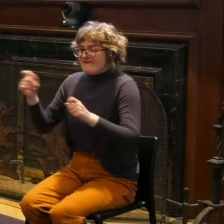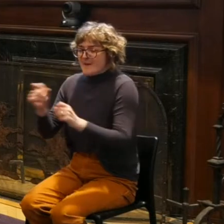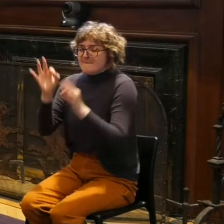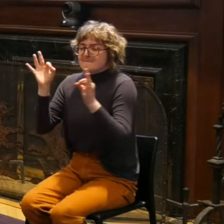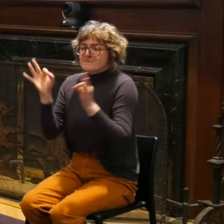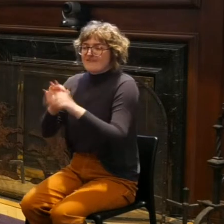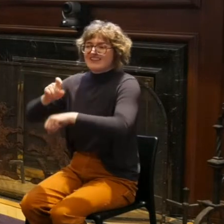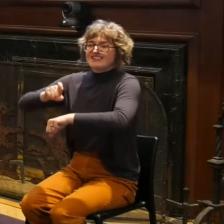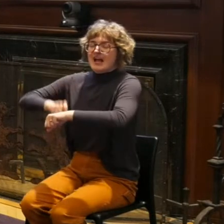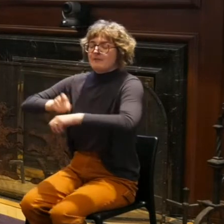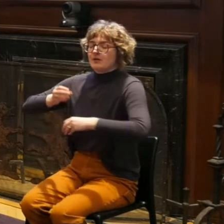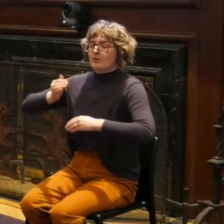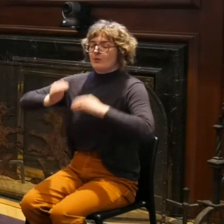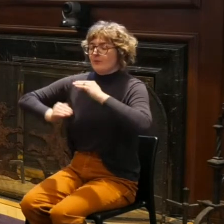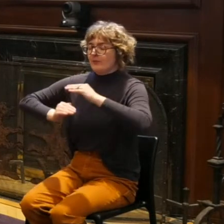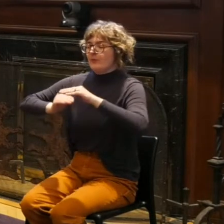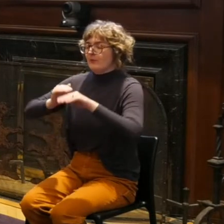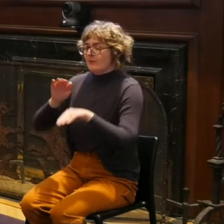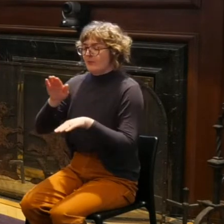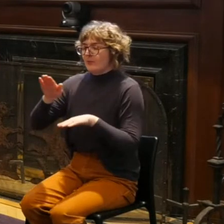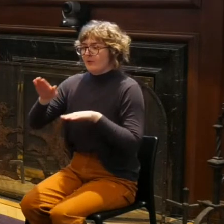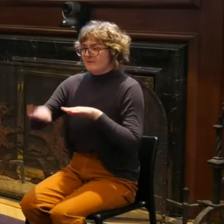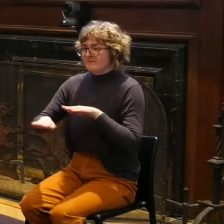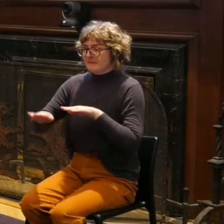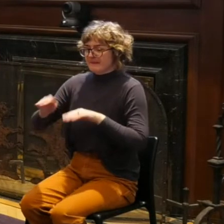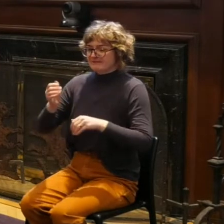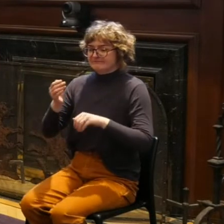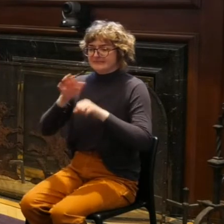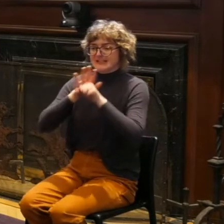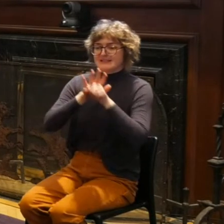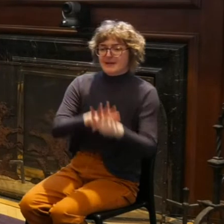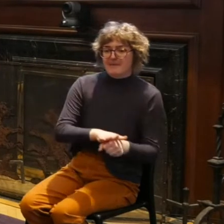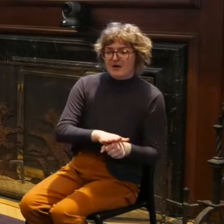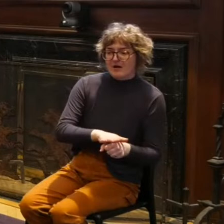gradually. Sincerely, Citizen Stepped On, Stepping Back.